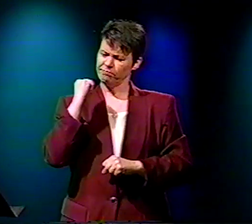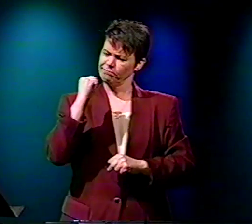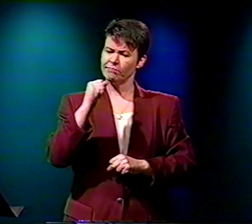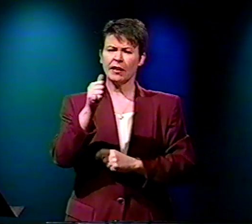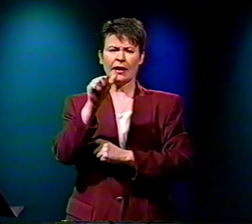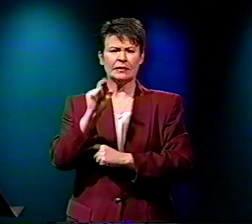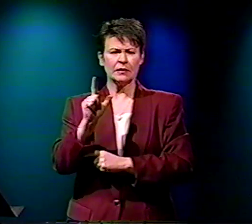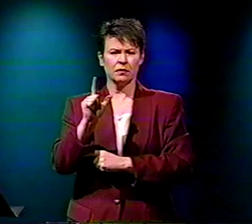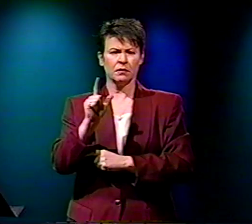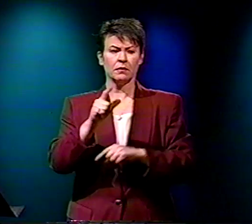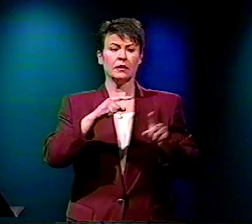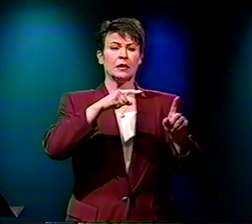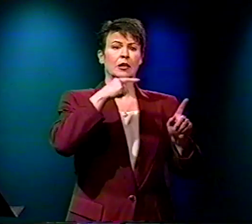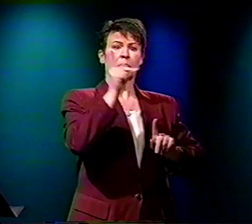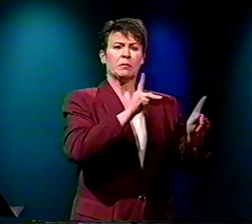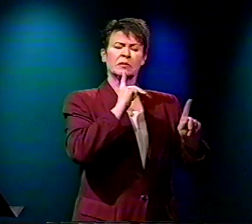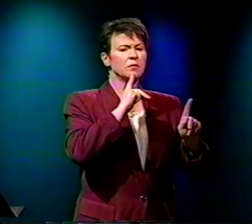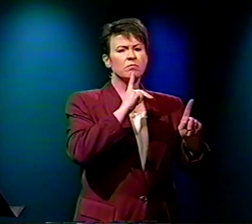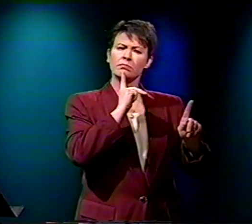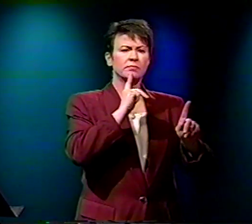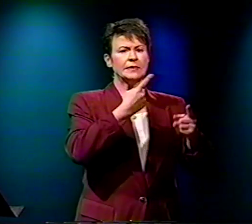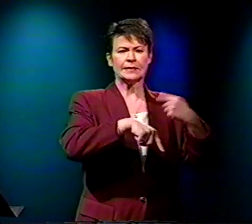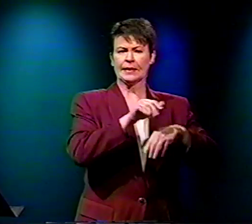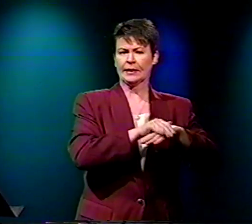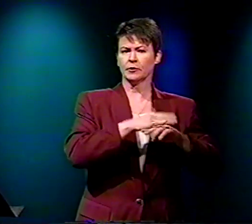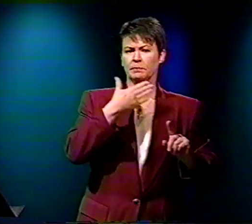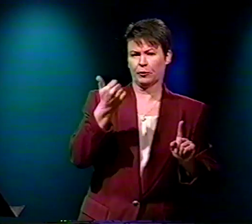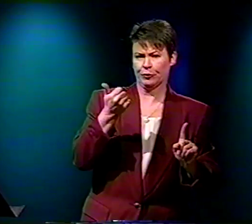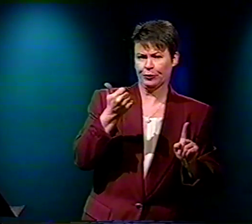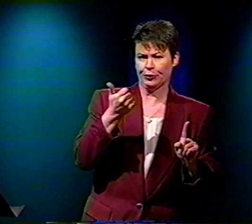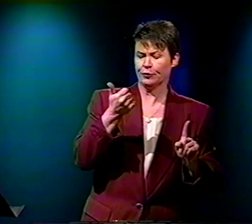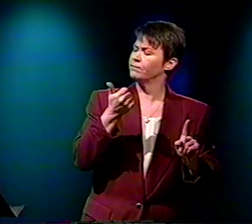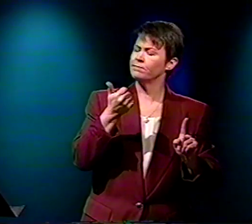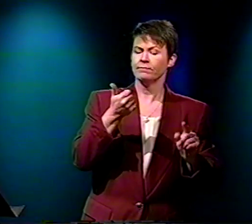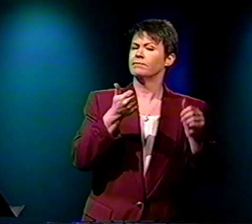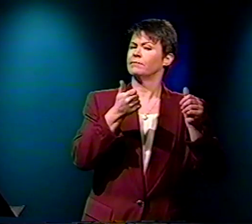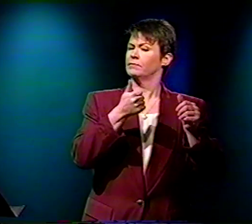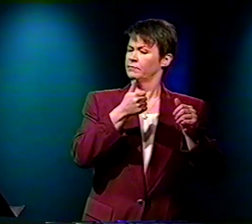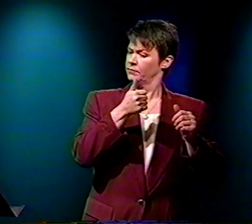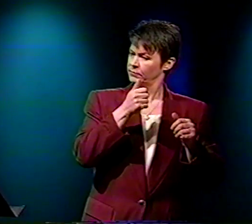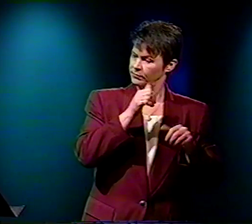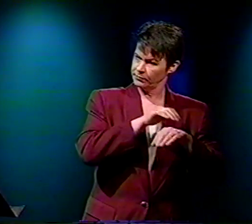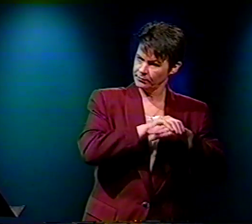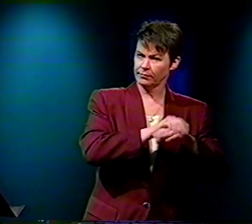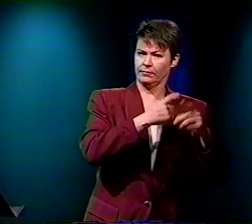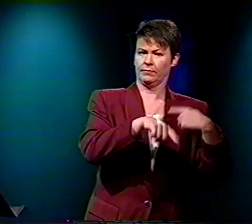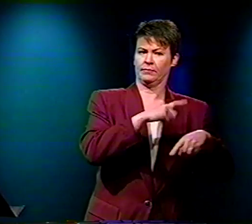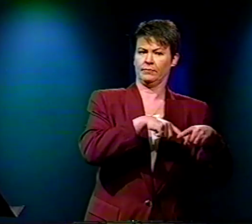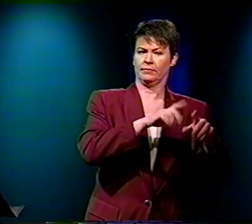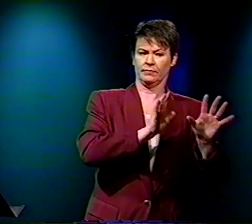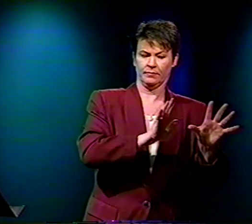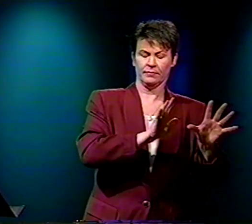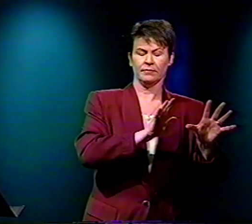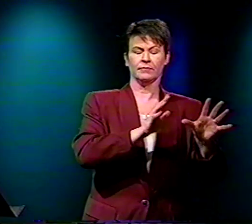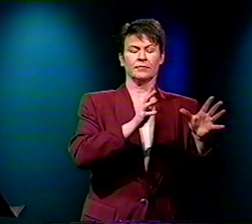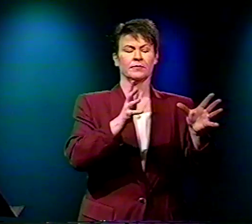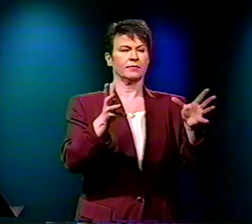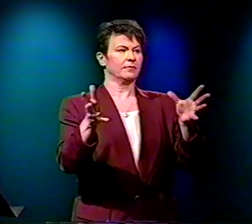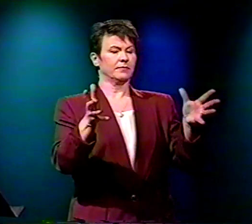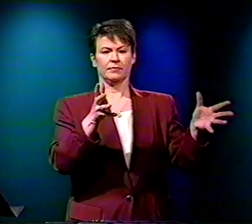will take great pride in ASL and in their language, and yet hearing people will say, no, signed English is a far better form of communication, and we need to be using signed